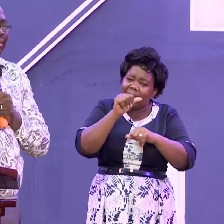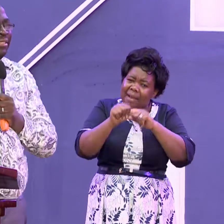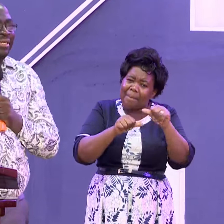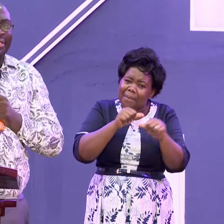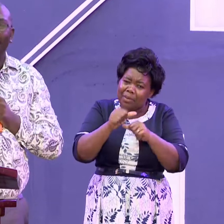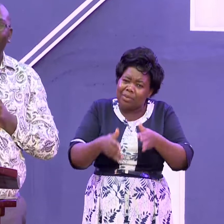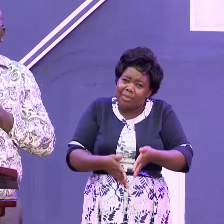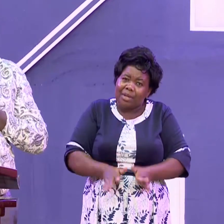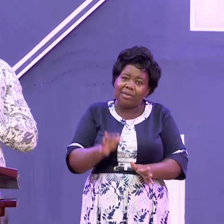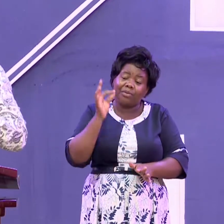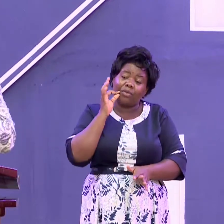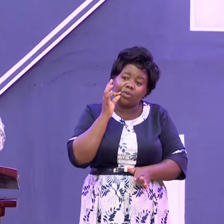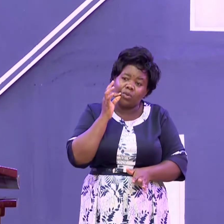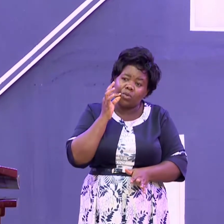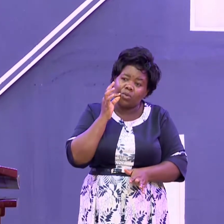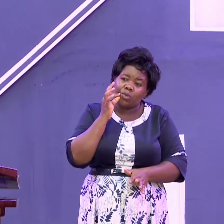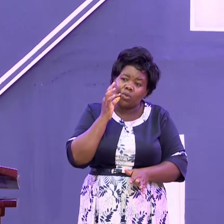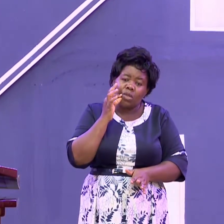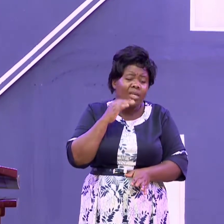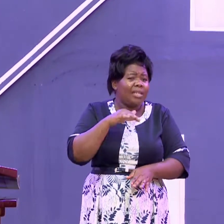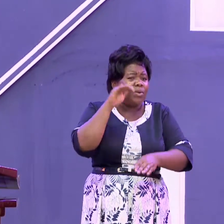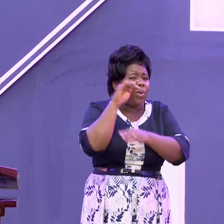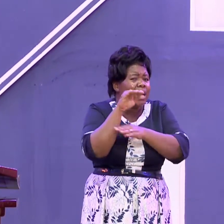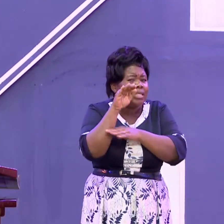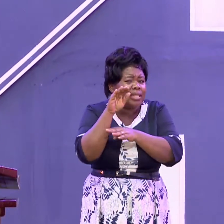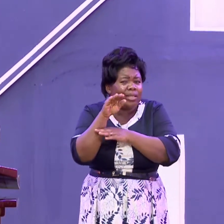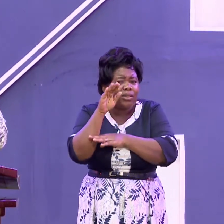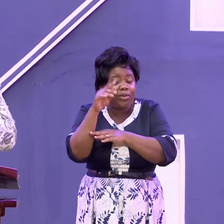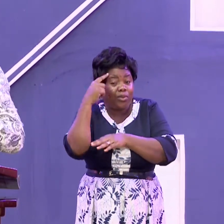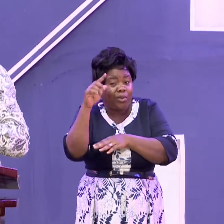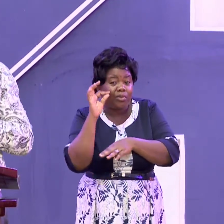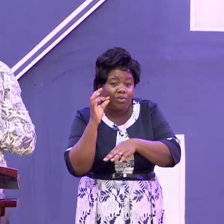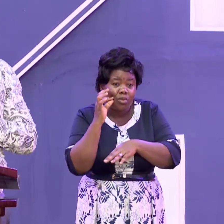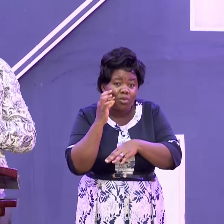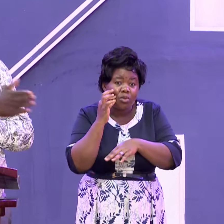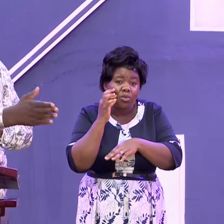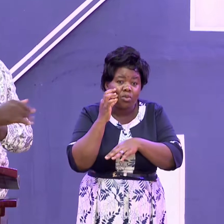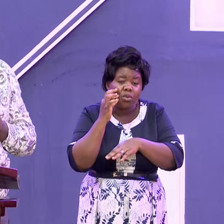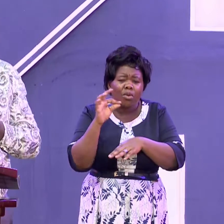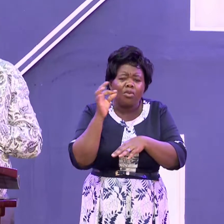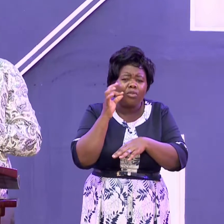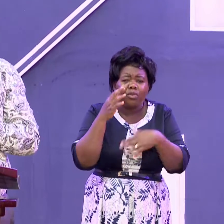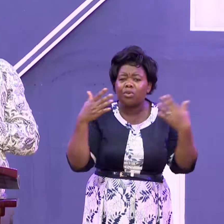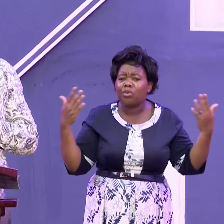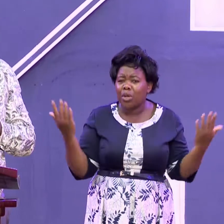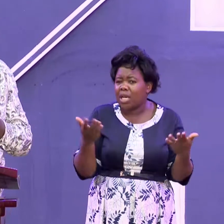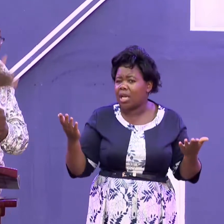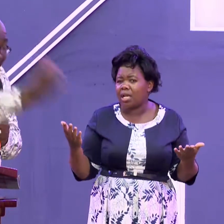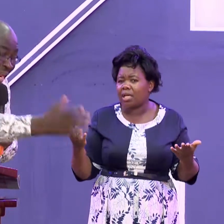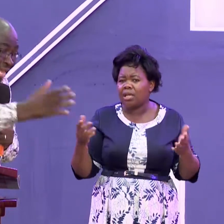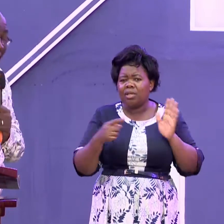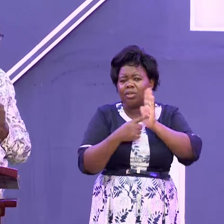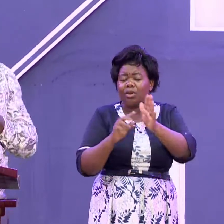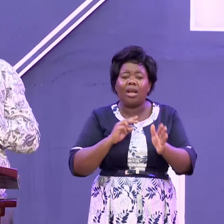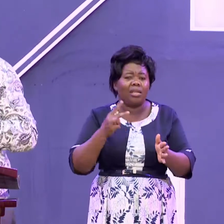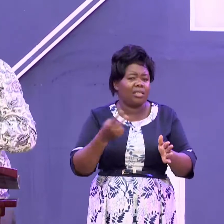But concerning things of bearing the fruit. Bagenda kubuuza ekibala. They will ask the fruit. Ekibala kiruwa. Where is the fruit? Tulage